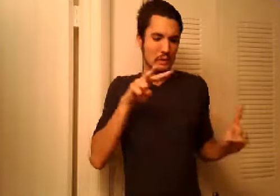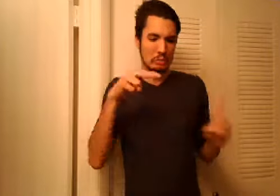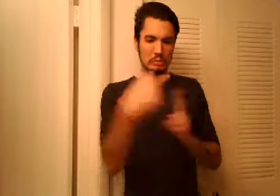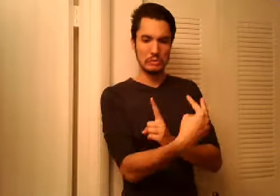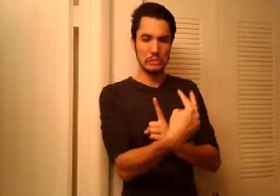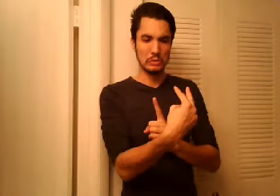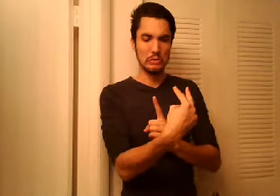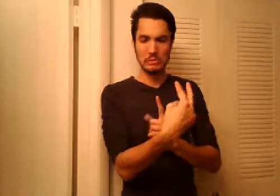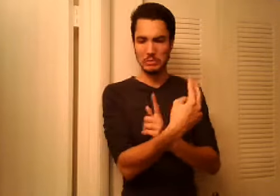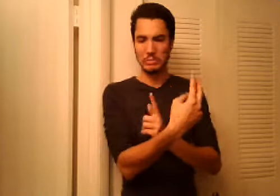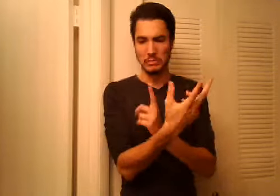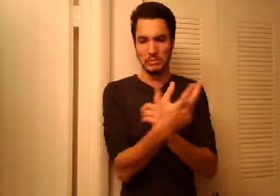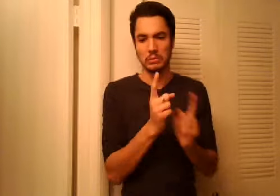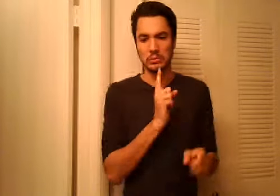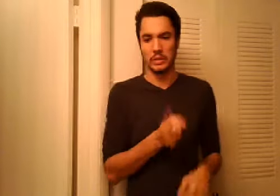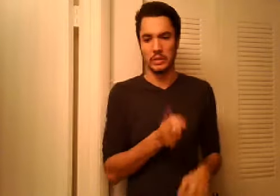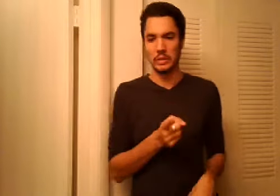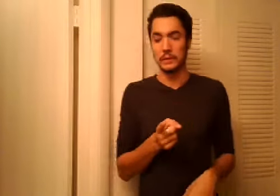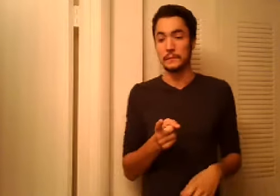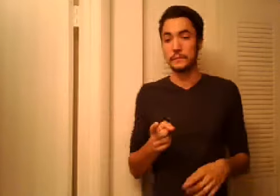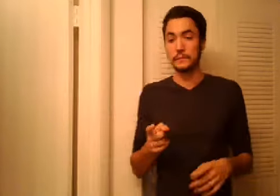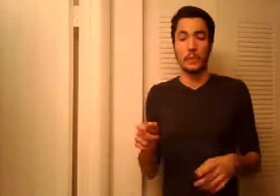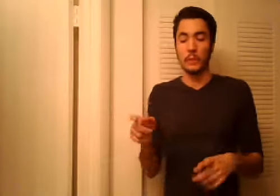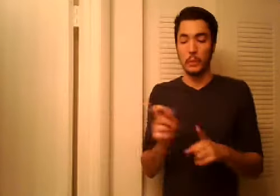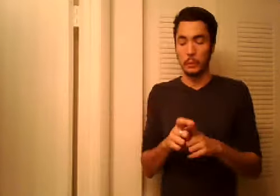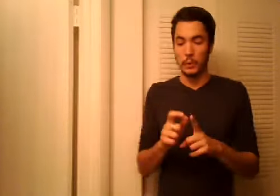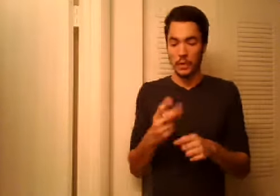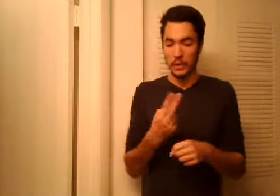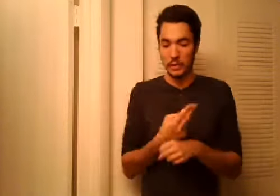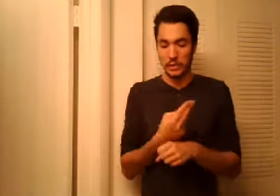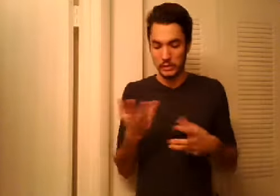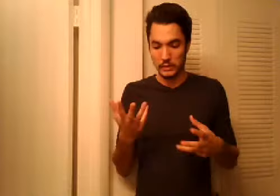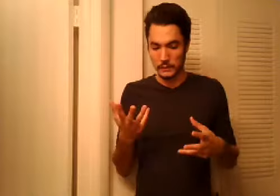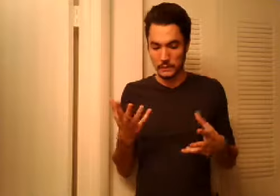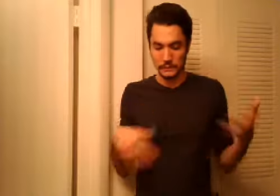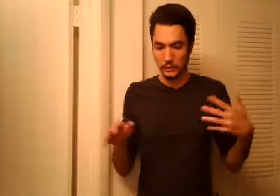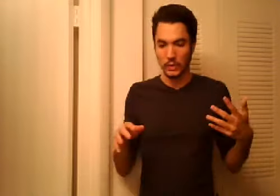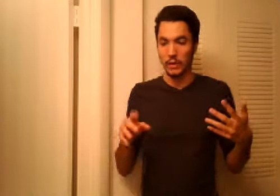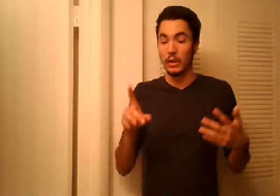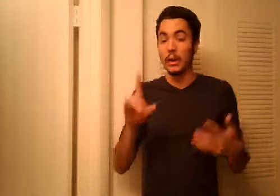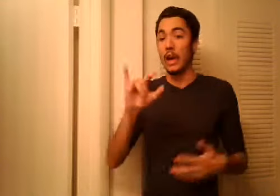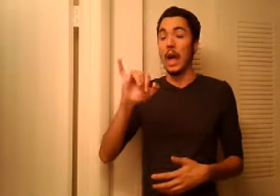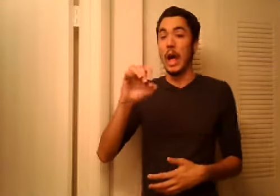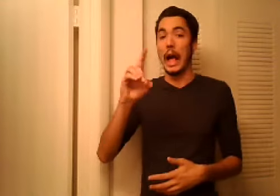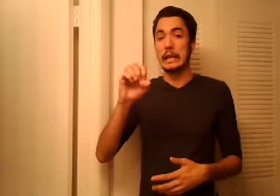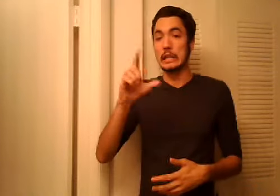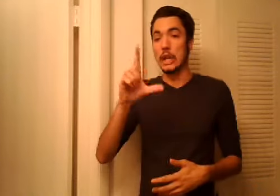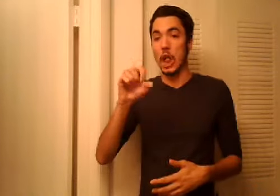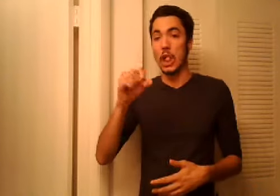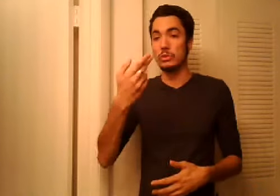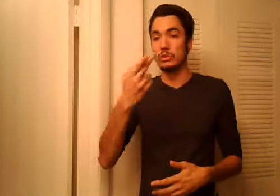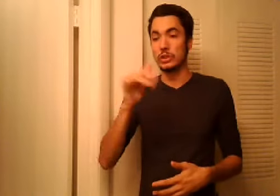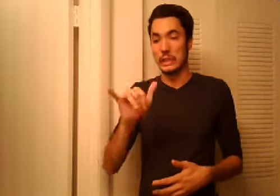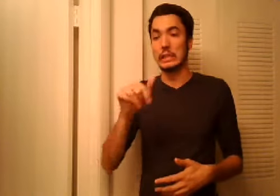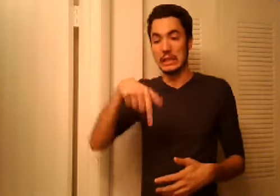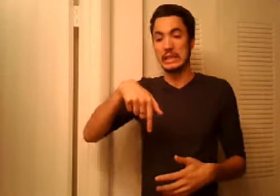well, the term that gets used is, and so ideology, this is how ideology works. The term that gets used